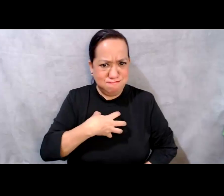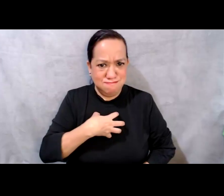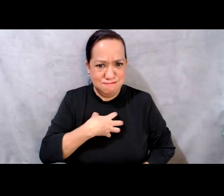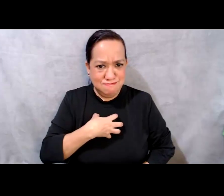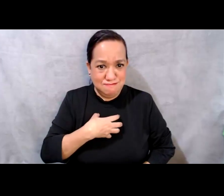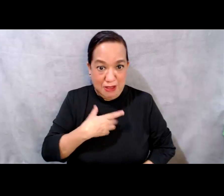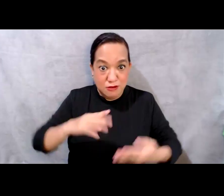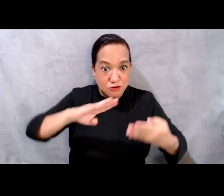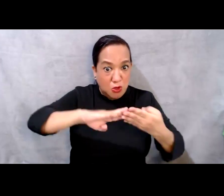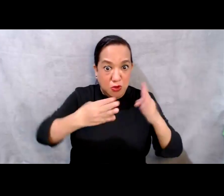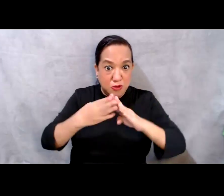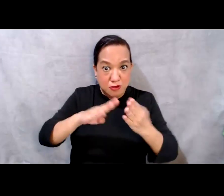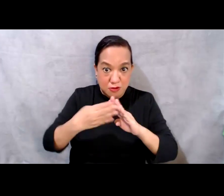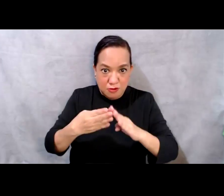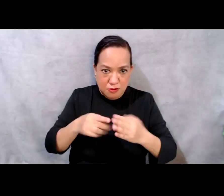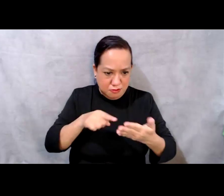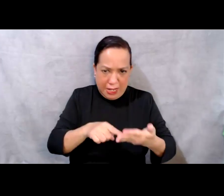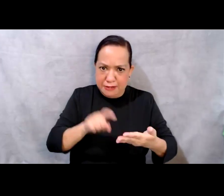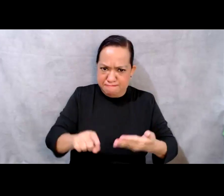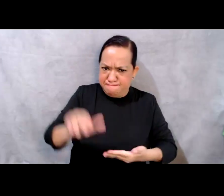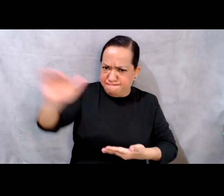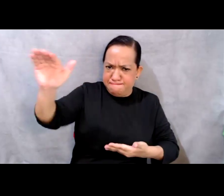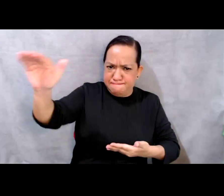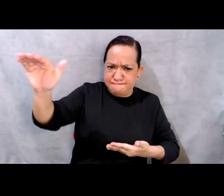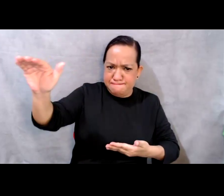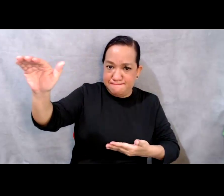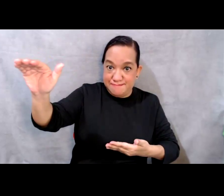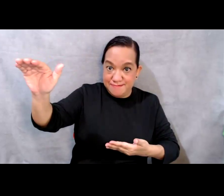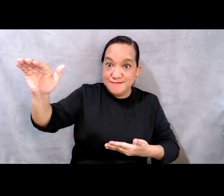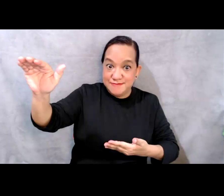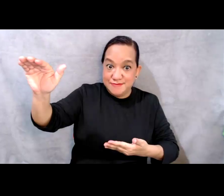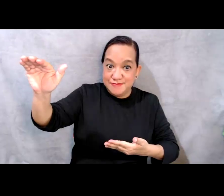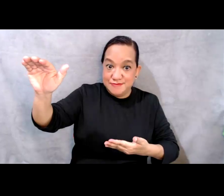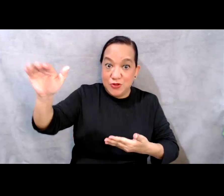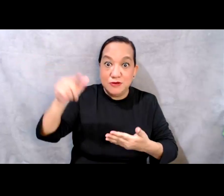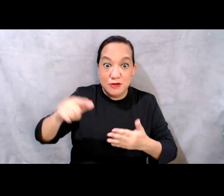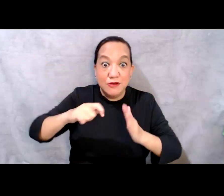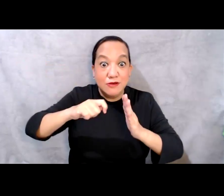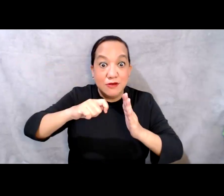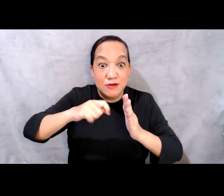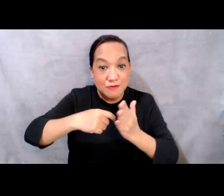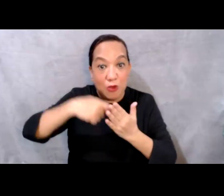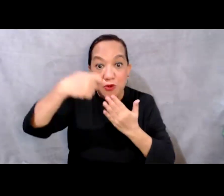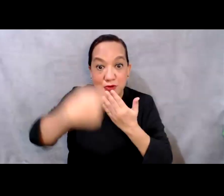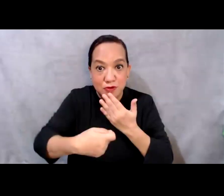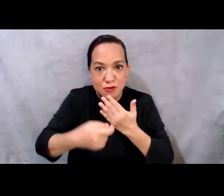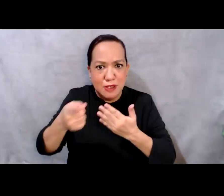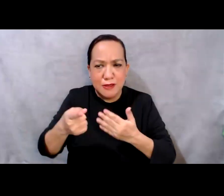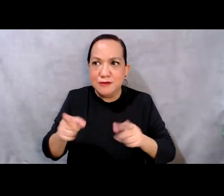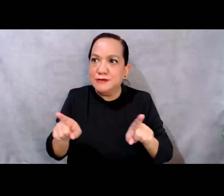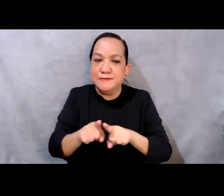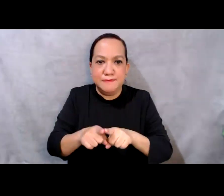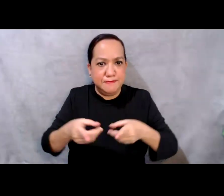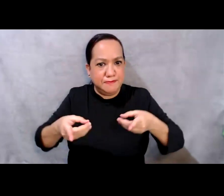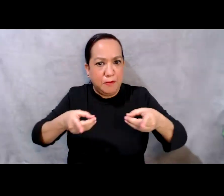the Tata Mundra project described the compliance review process as a waste of time for complainants and wasteful expenditure. You